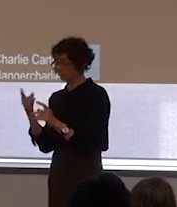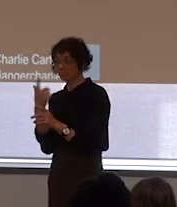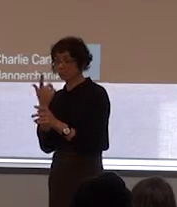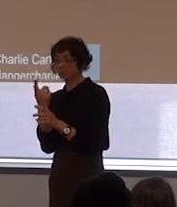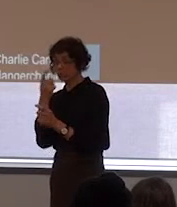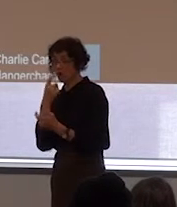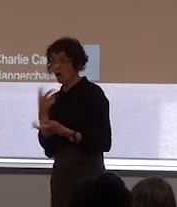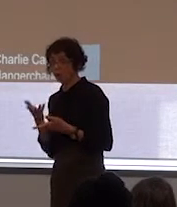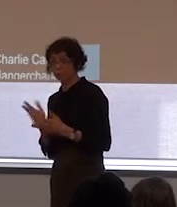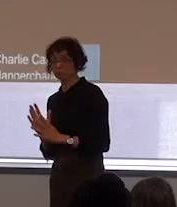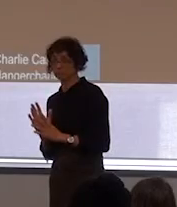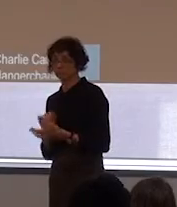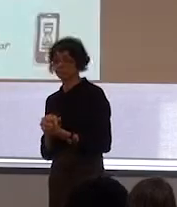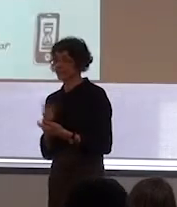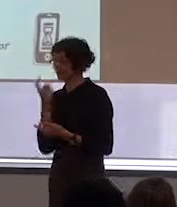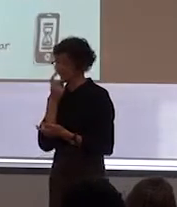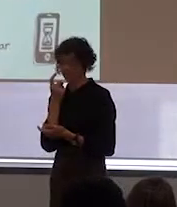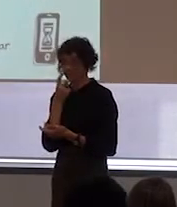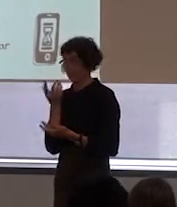how easy it is once you get going.